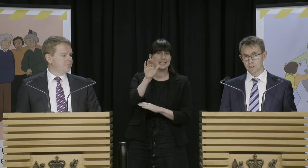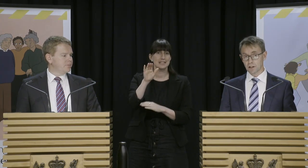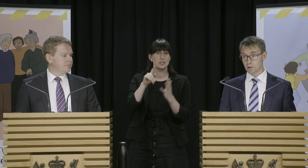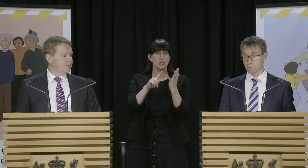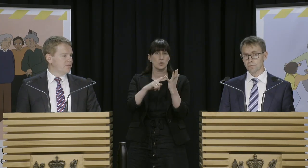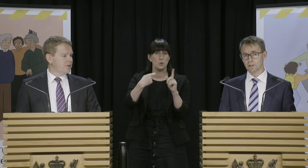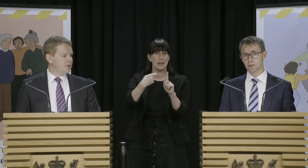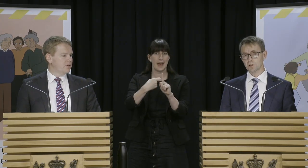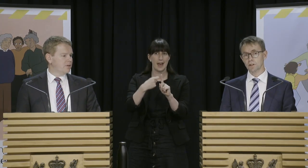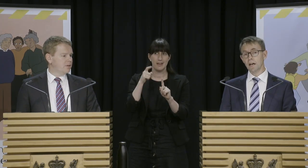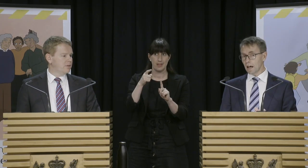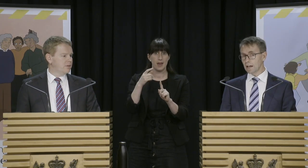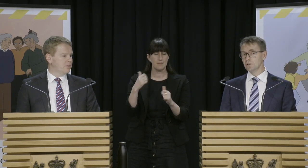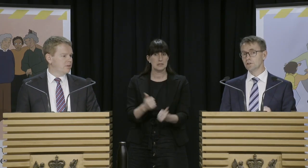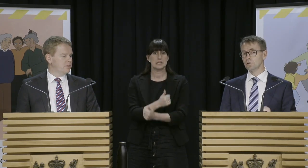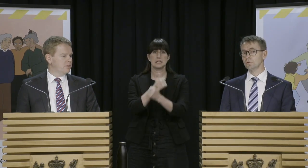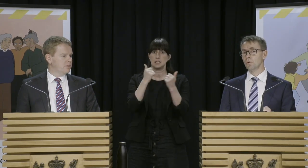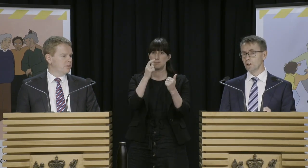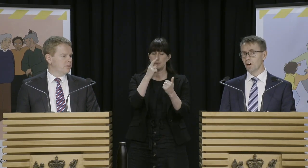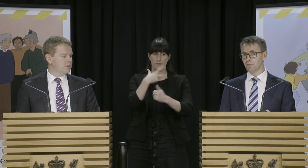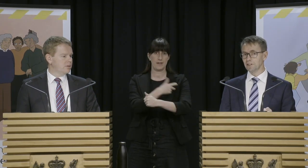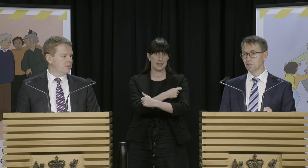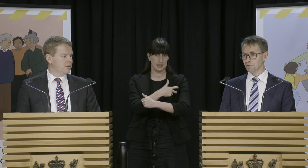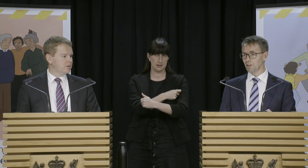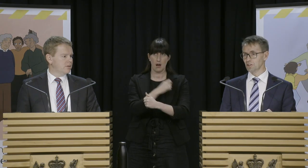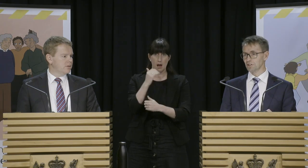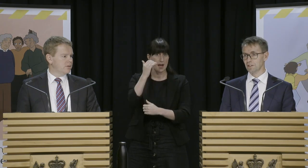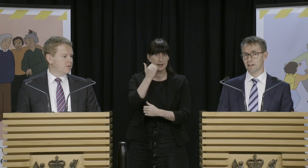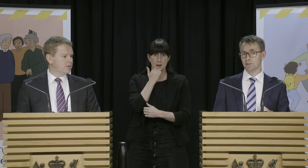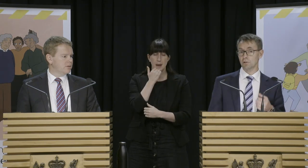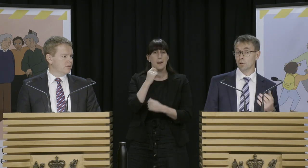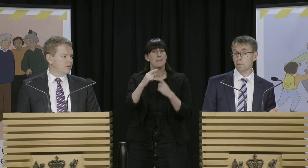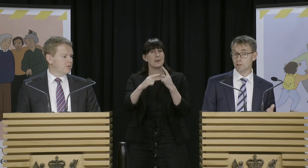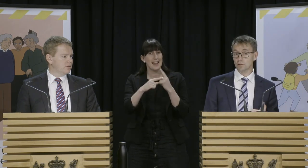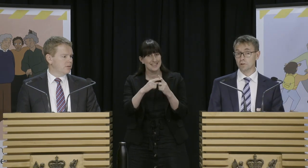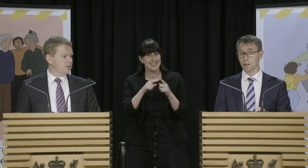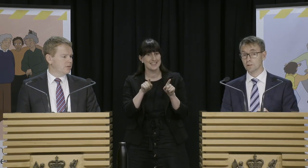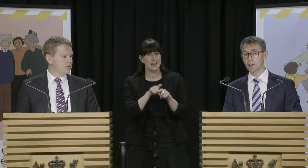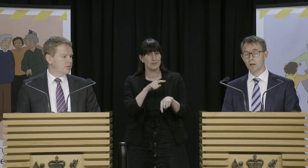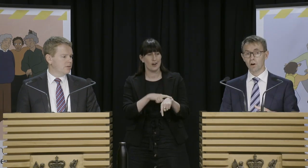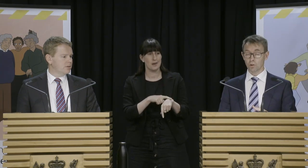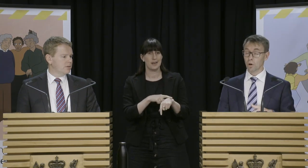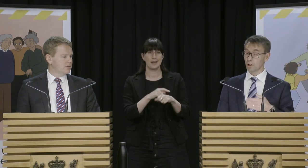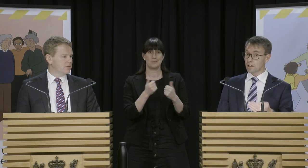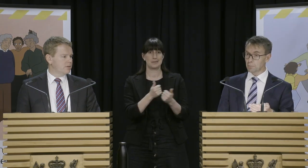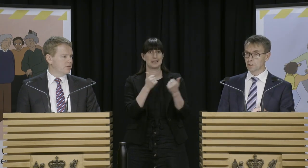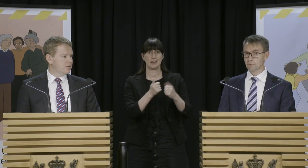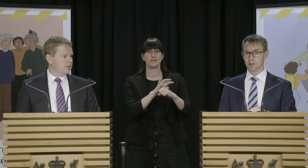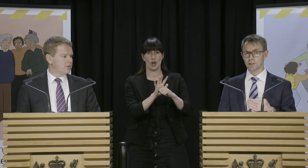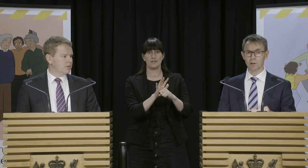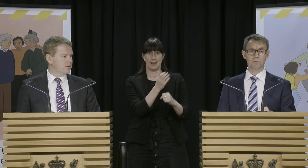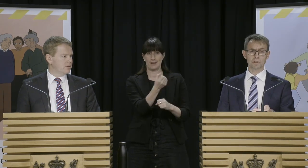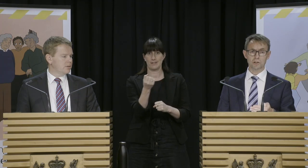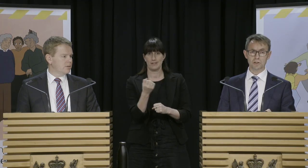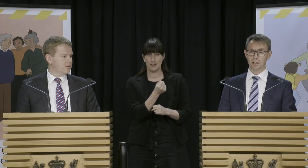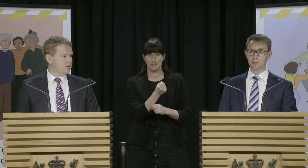of vaccination, full vaccination, and still quite high rates of infection, so the equivalent in New Zealand, or quite high numbers of